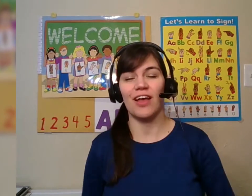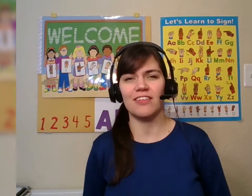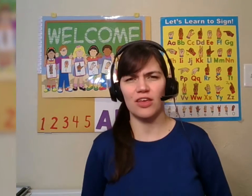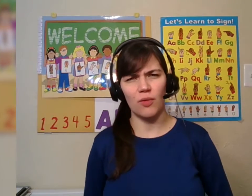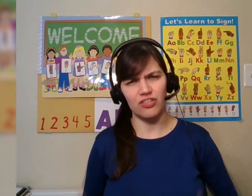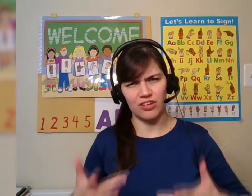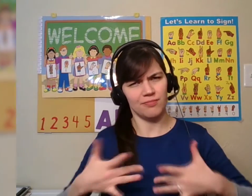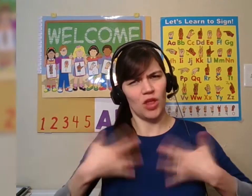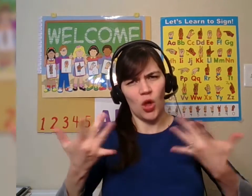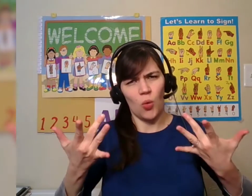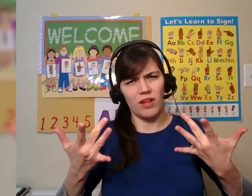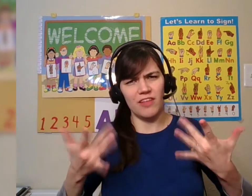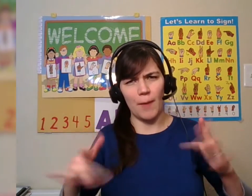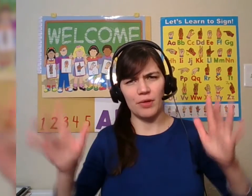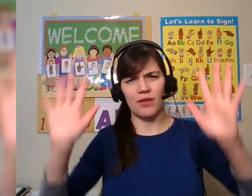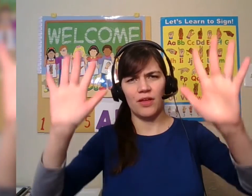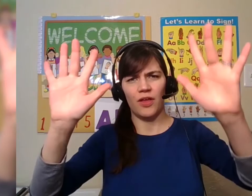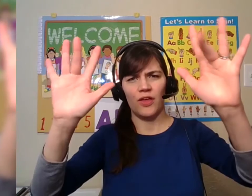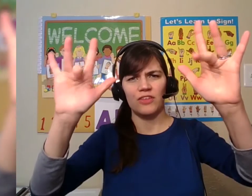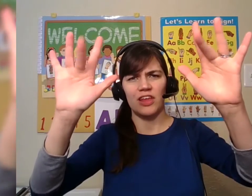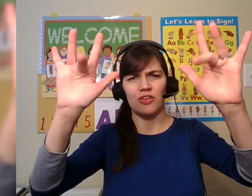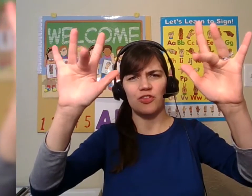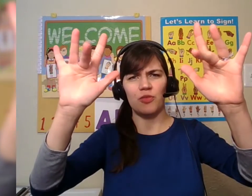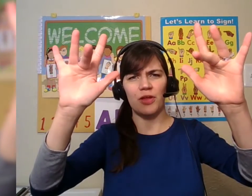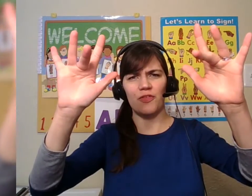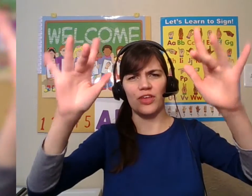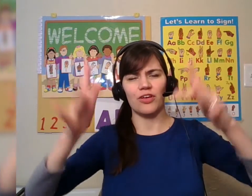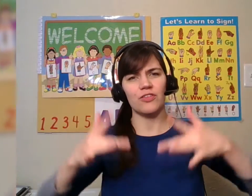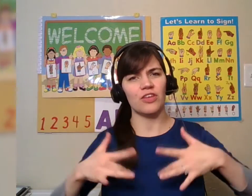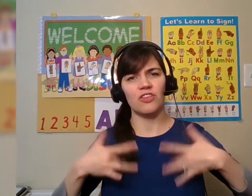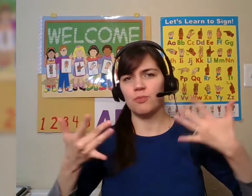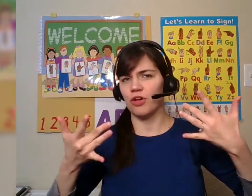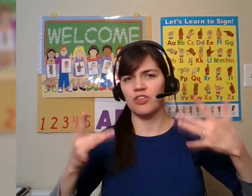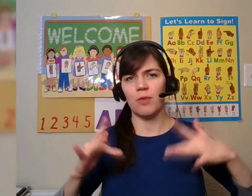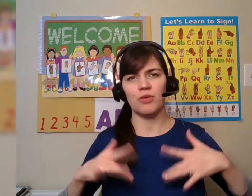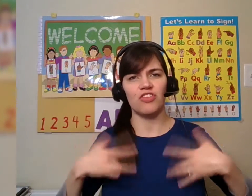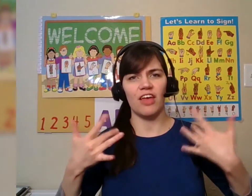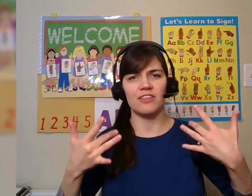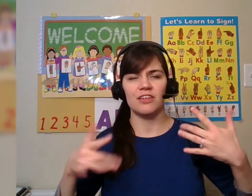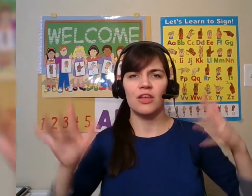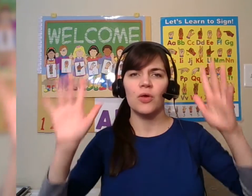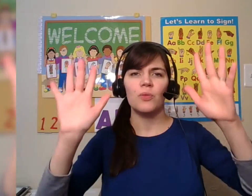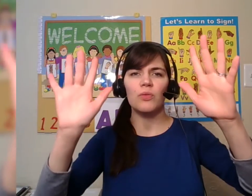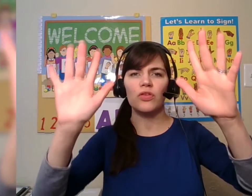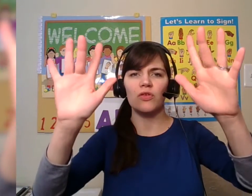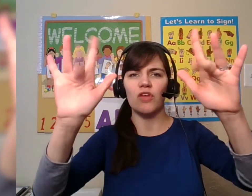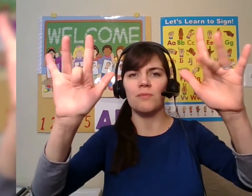asking a question. What's up? Take your 2 middle fingers and just brush them up your chest. We will use our